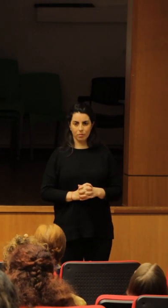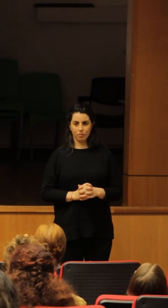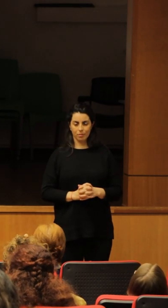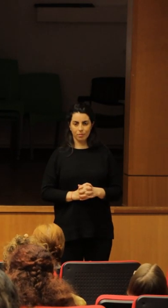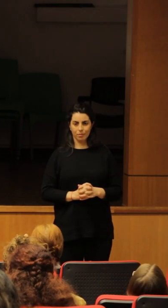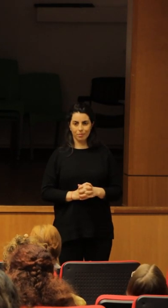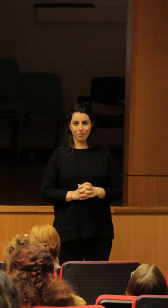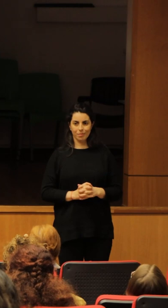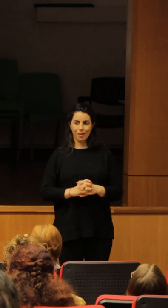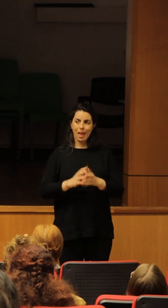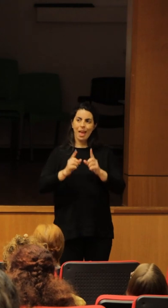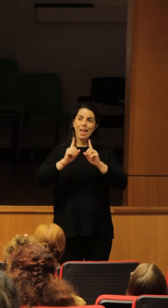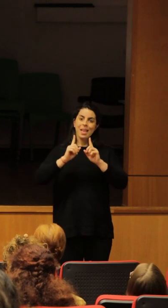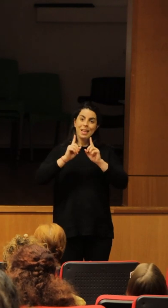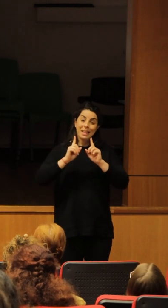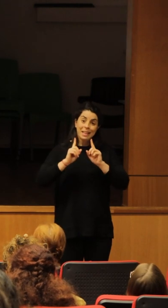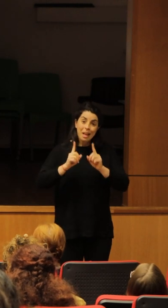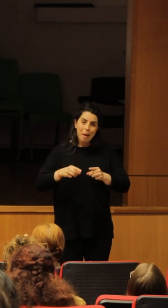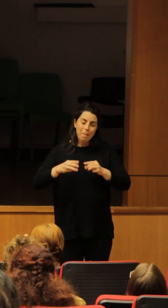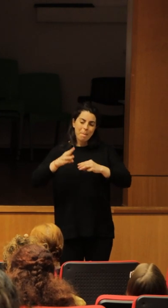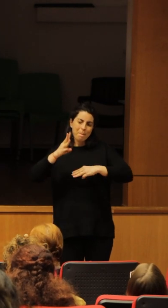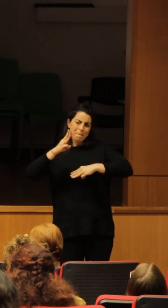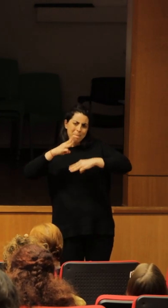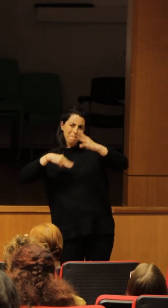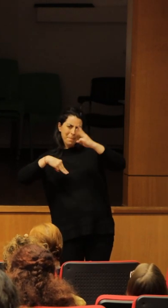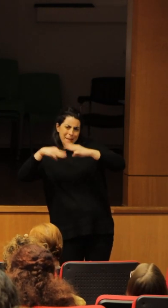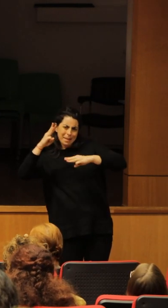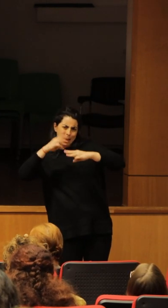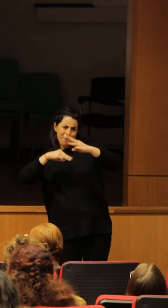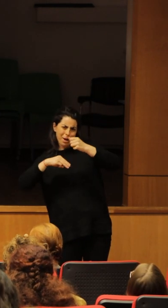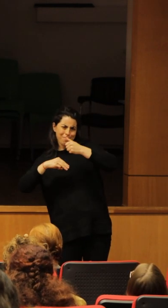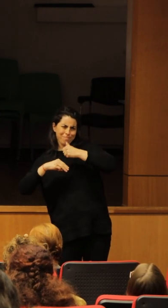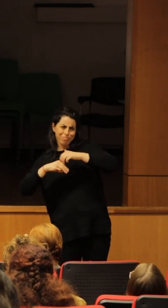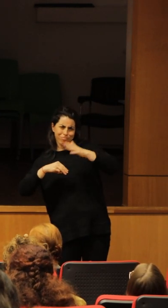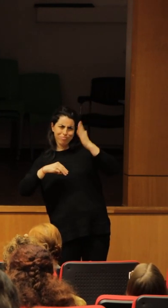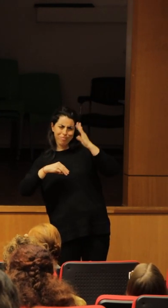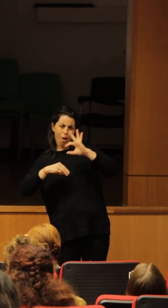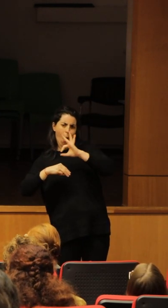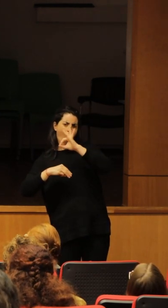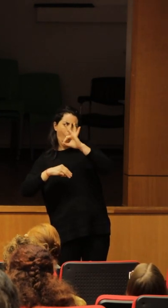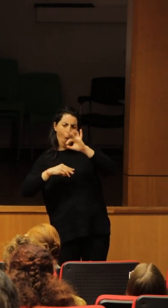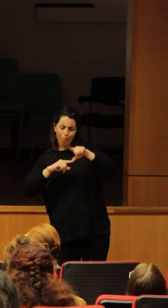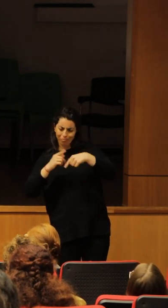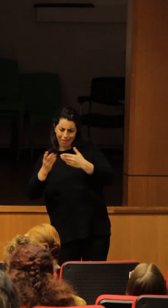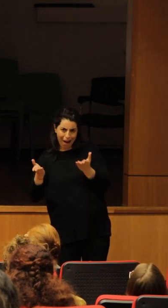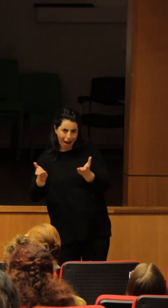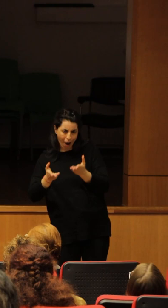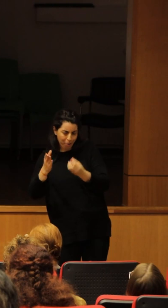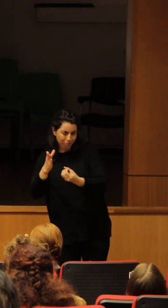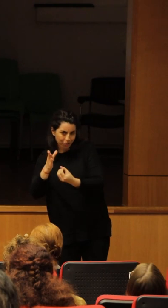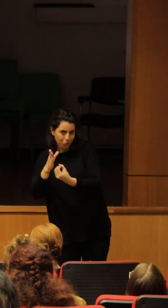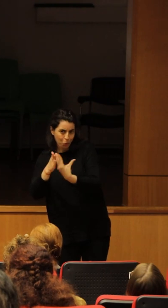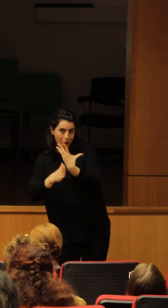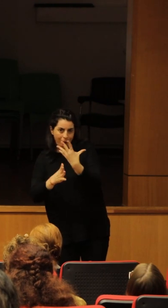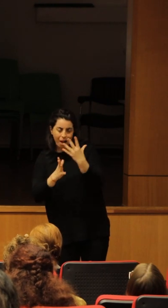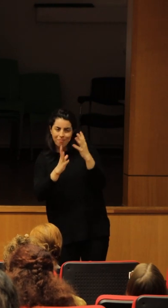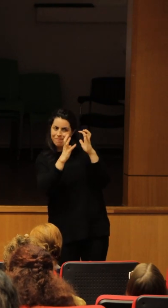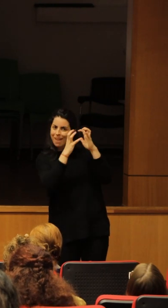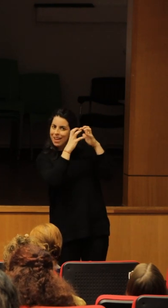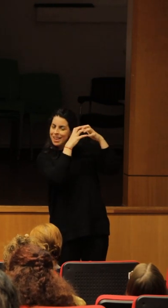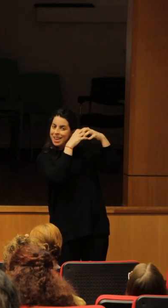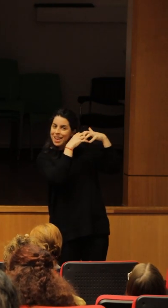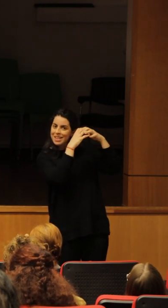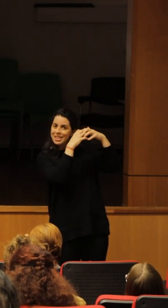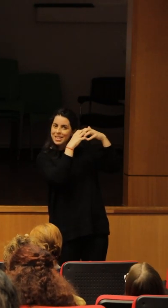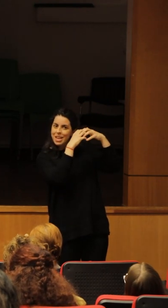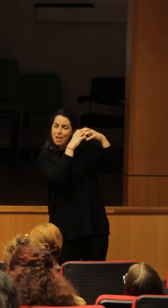El punto es que más allá de si la metáfora es muy antigua o no, o si es más moderna, el cerebro enciende o